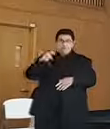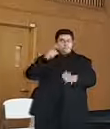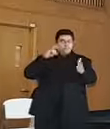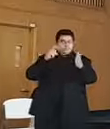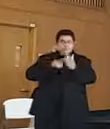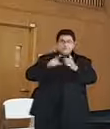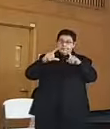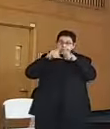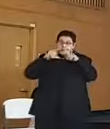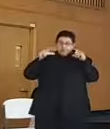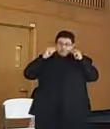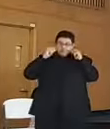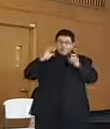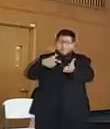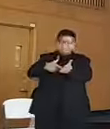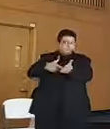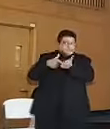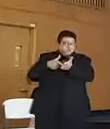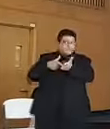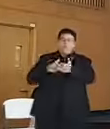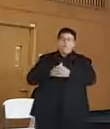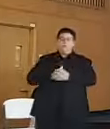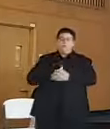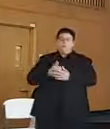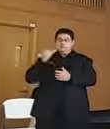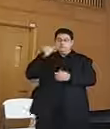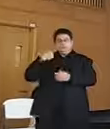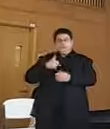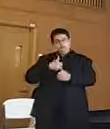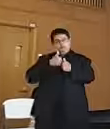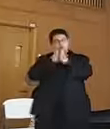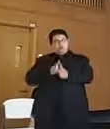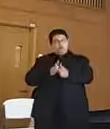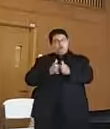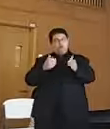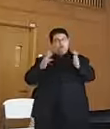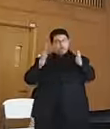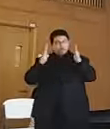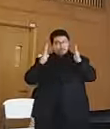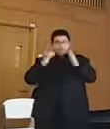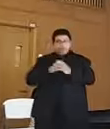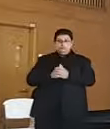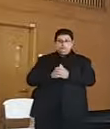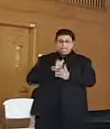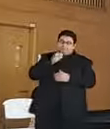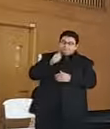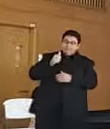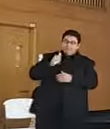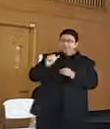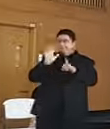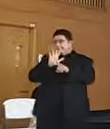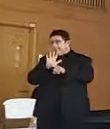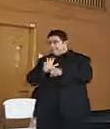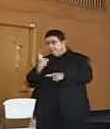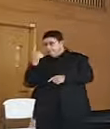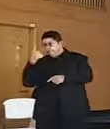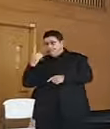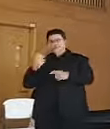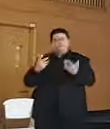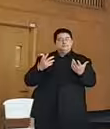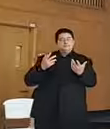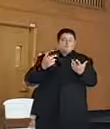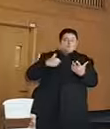County. If we adhere to these guidelines, however unpopular, including masking, then we